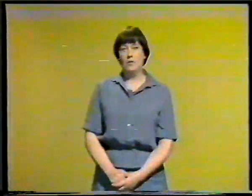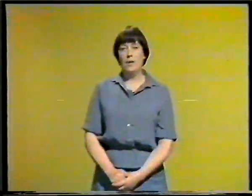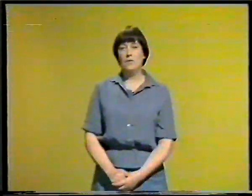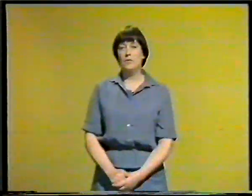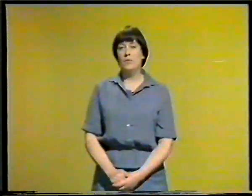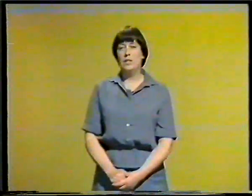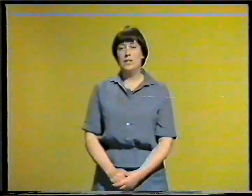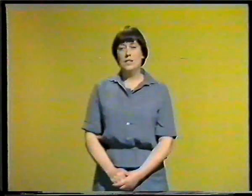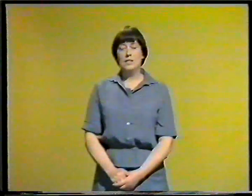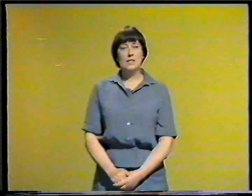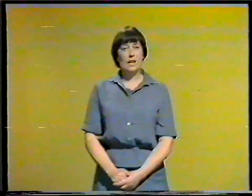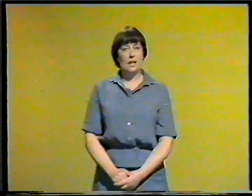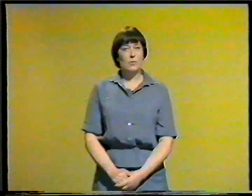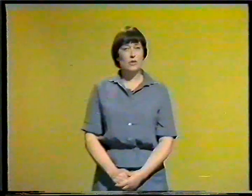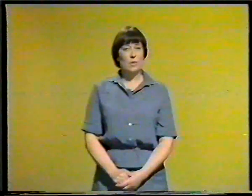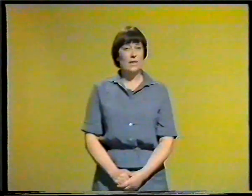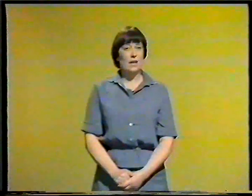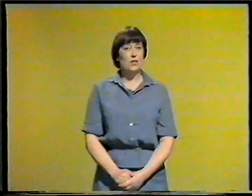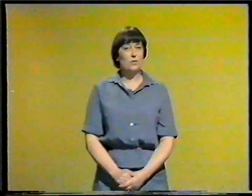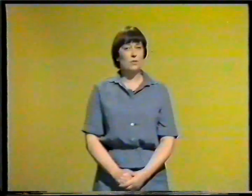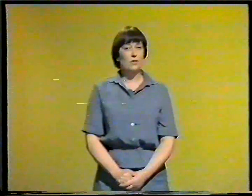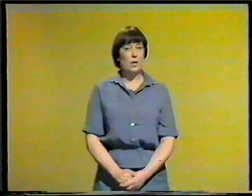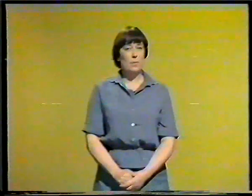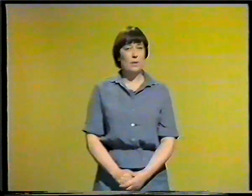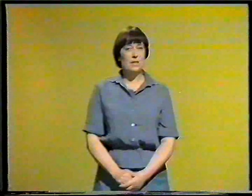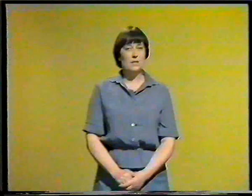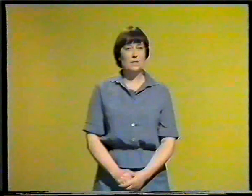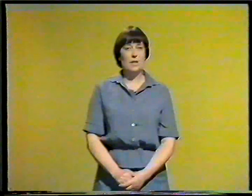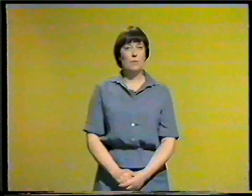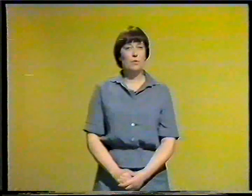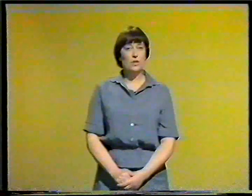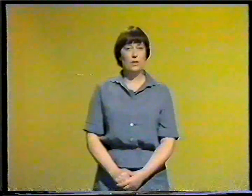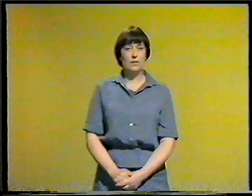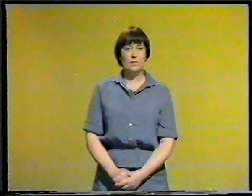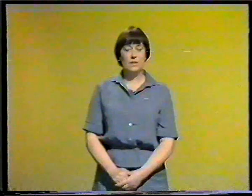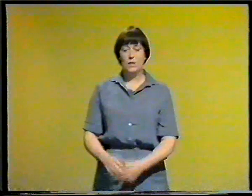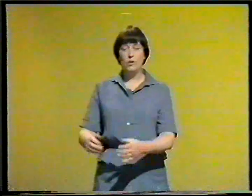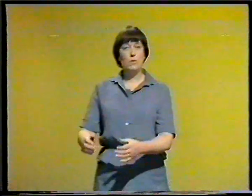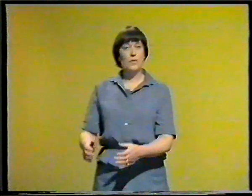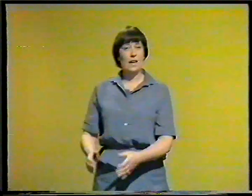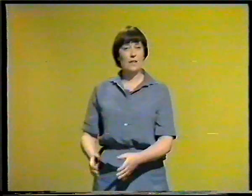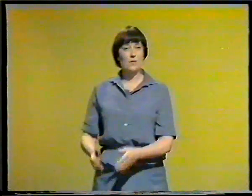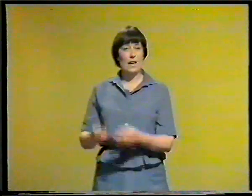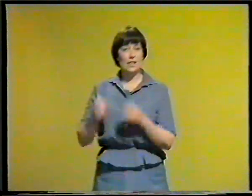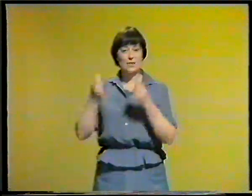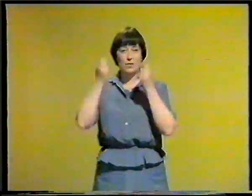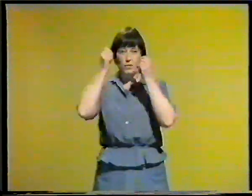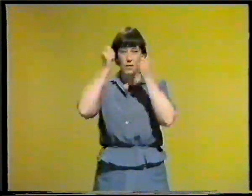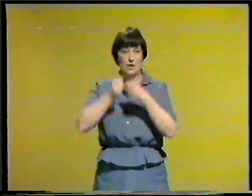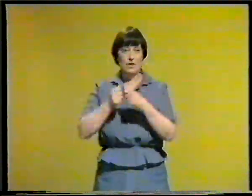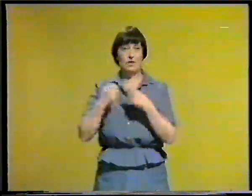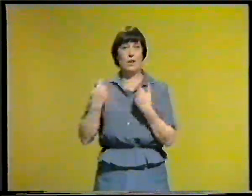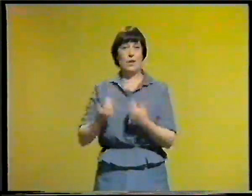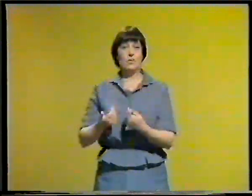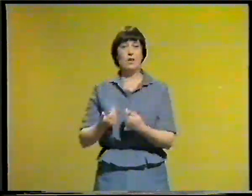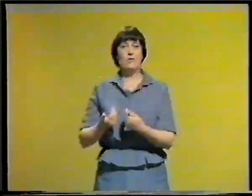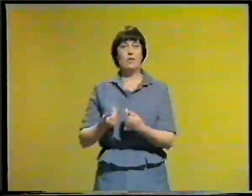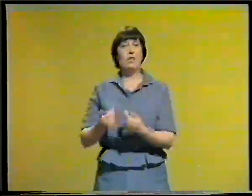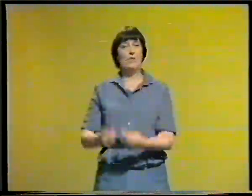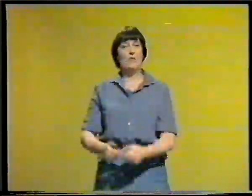to decide which way the actual jumper is put on. Do you put the head through first and the arms after, or the other